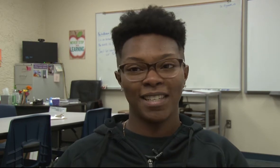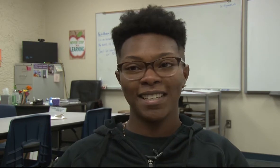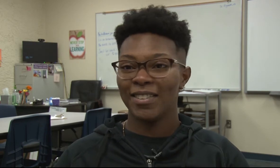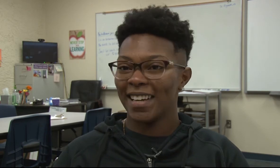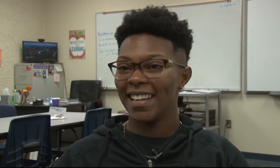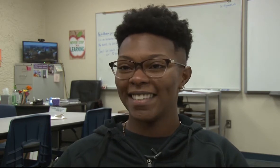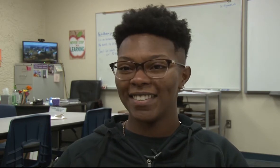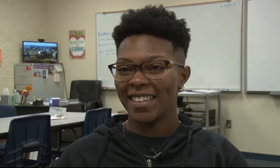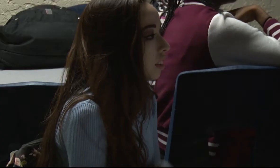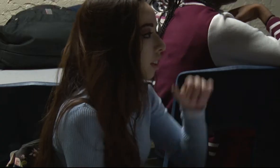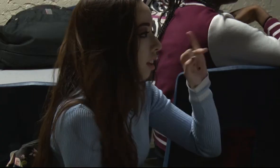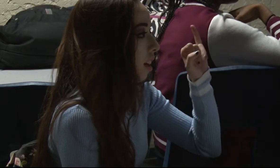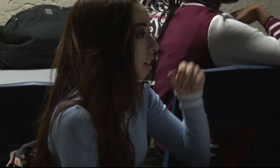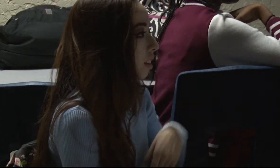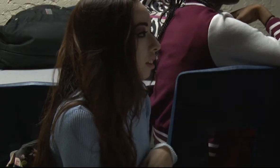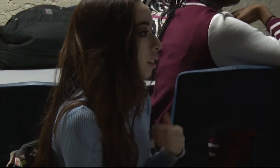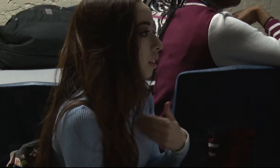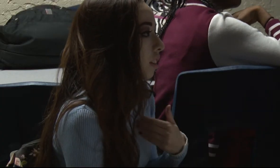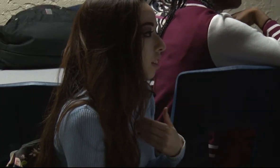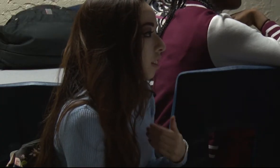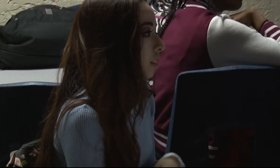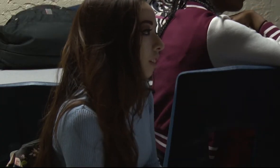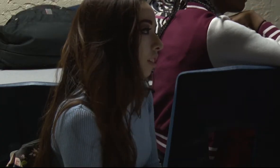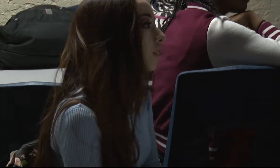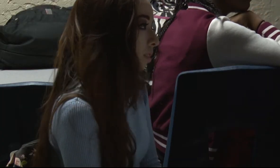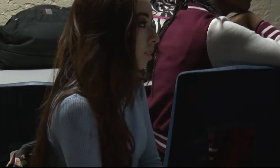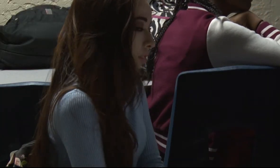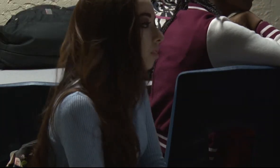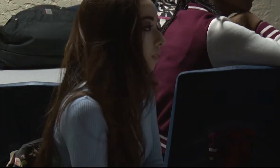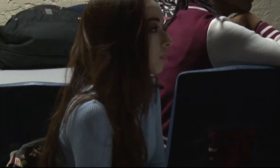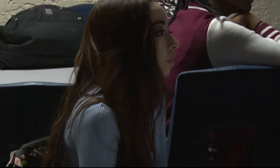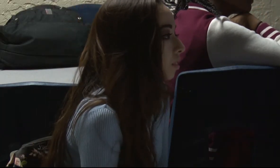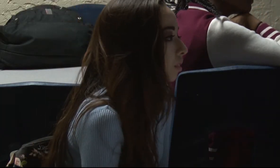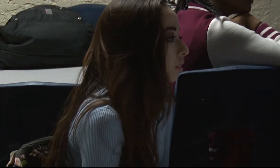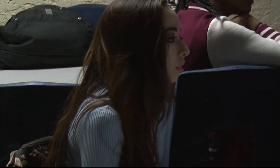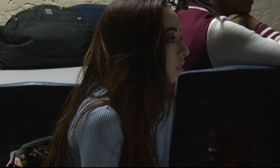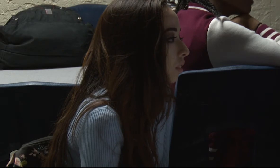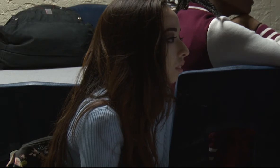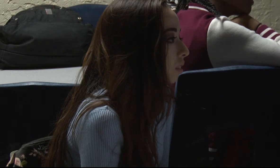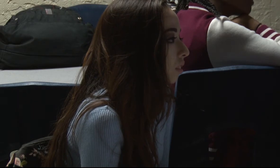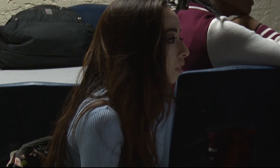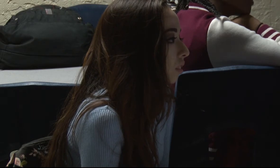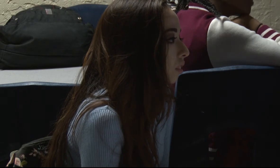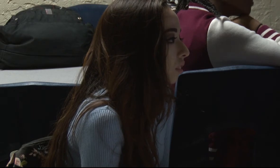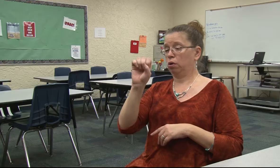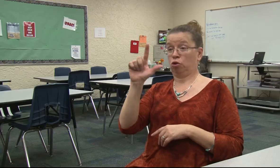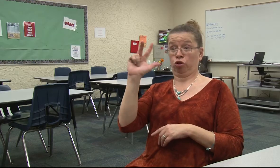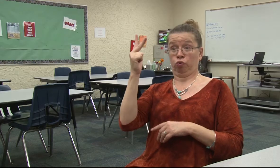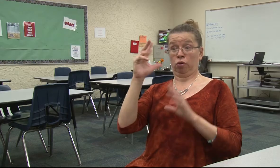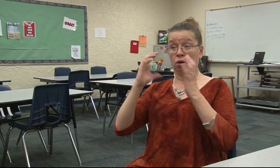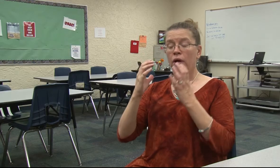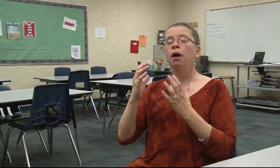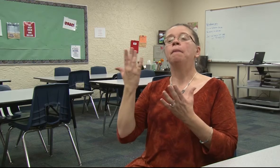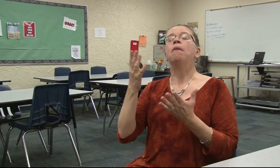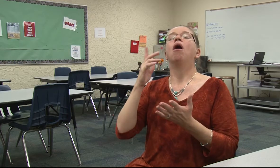if she can do it, I can do it. And Abeyta is pushing forward, too. But, you know, supposedly in the future, if there's an ASL 2 or an ASL 3